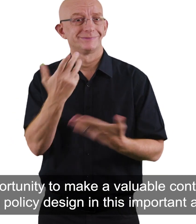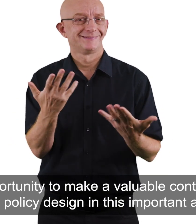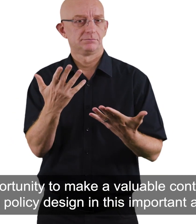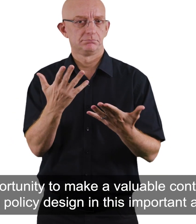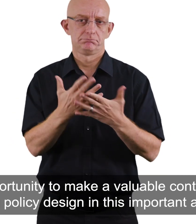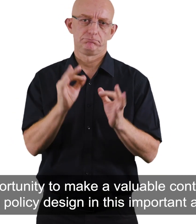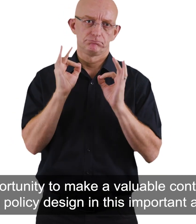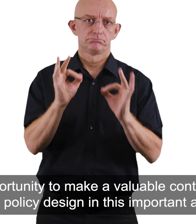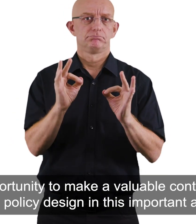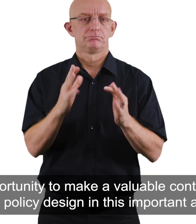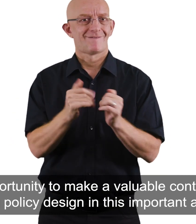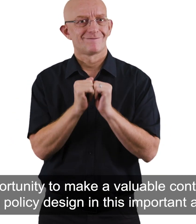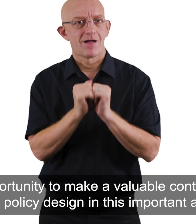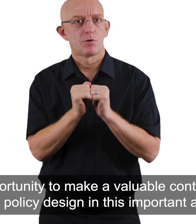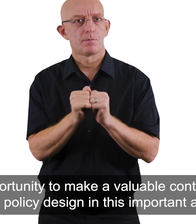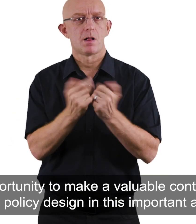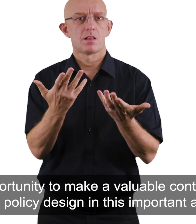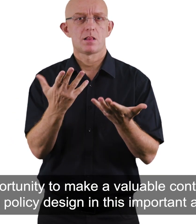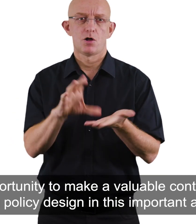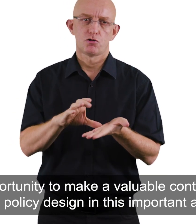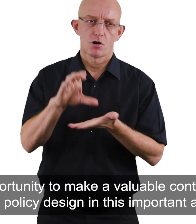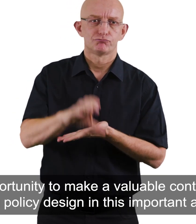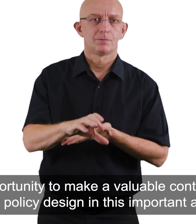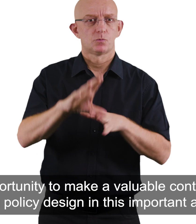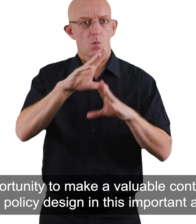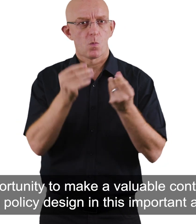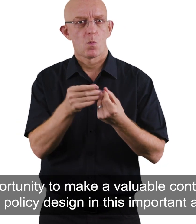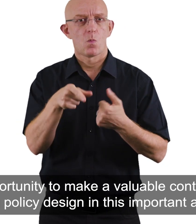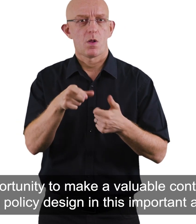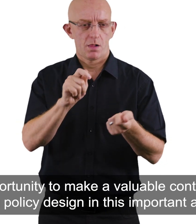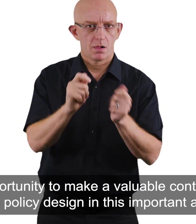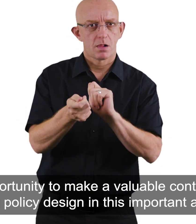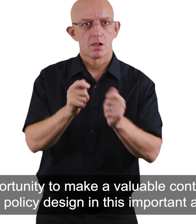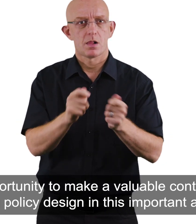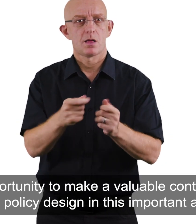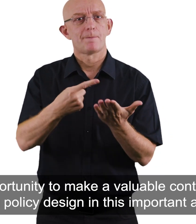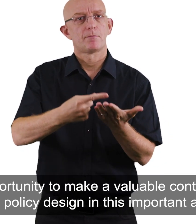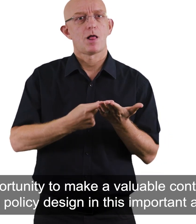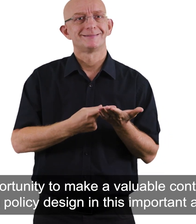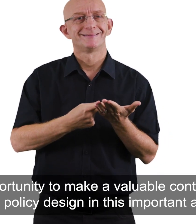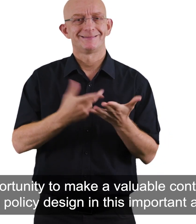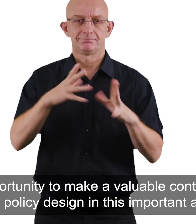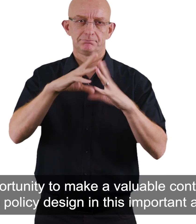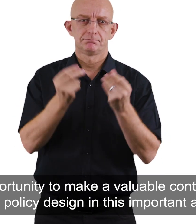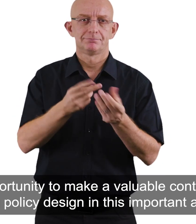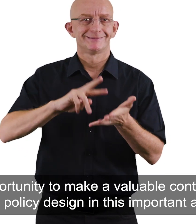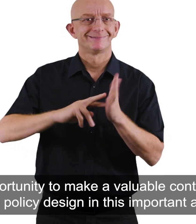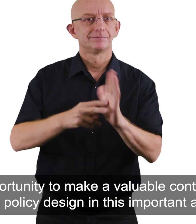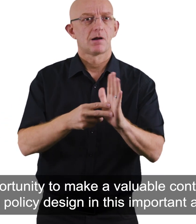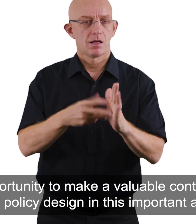This is an opportunity to make a valuable contribution to shaping policy design